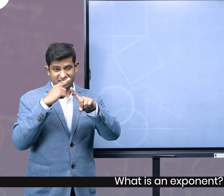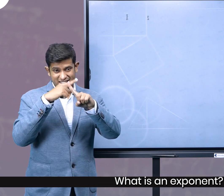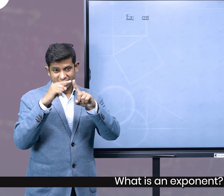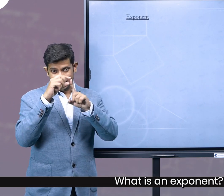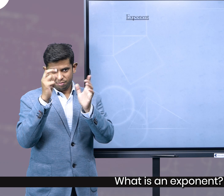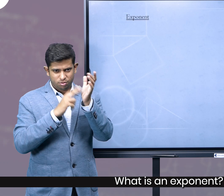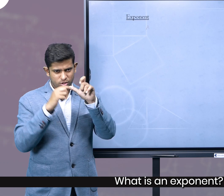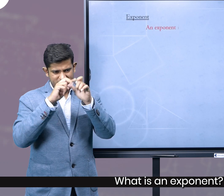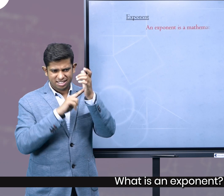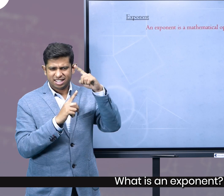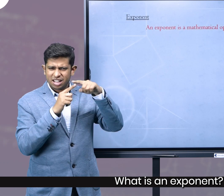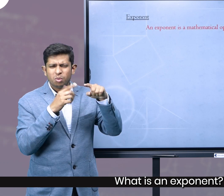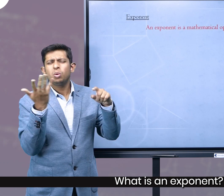What is an exponent?